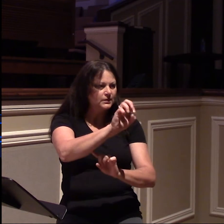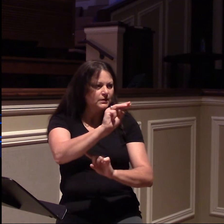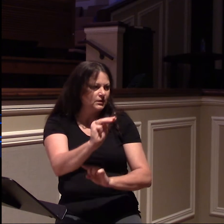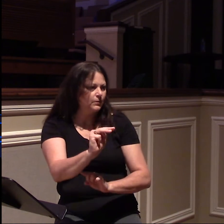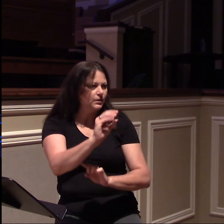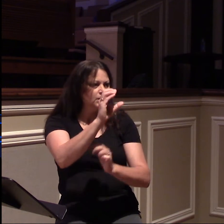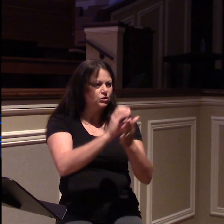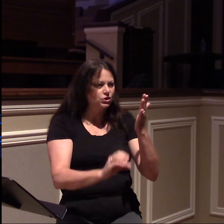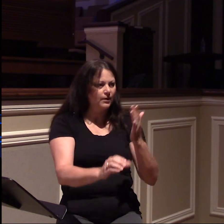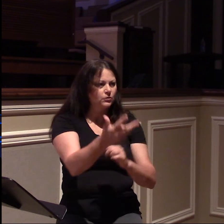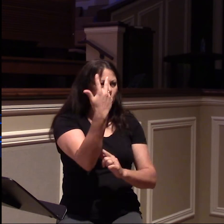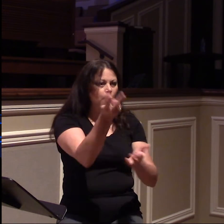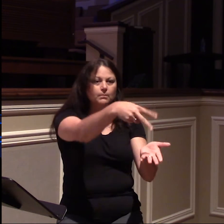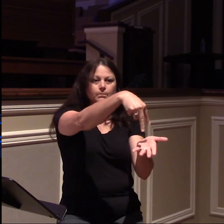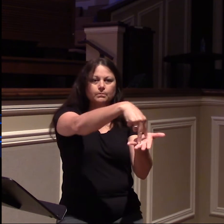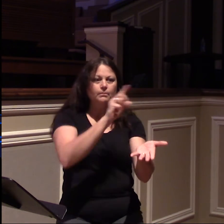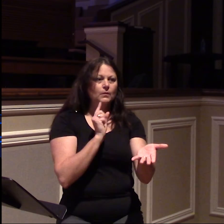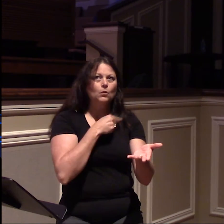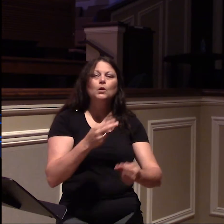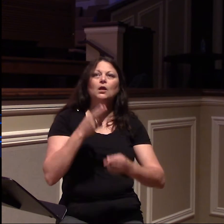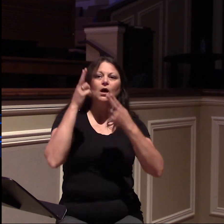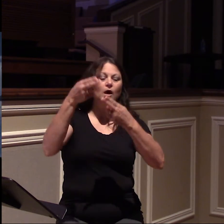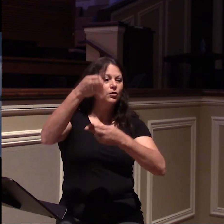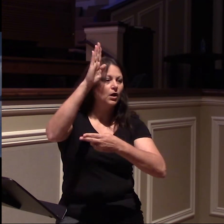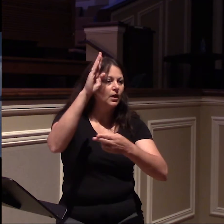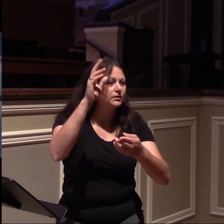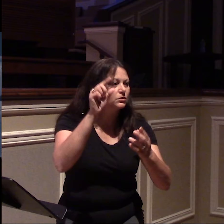8, would you honor God in the reading of his word? Stand with me now.